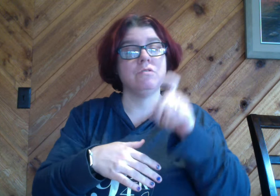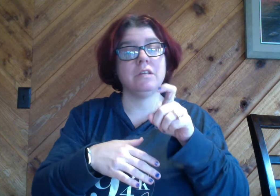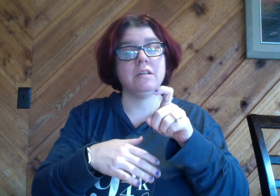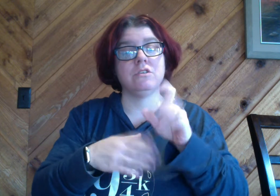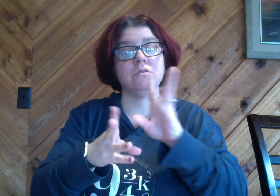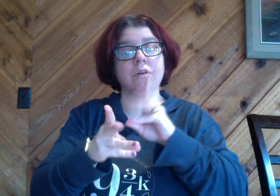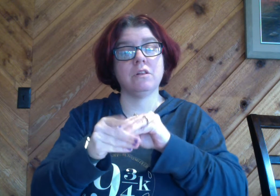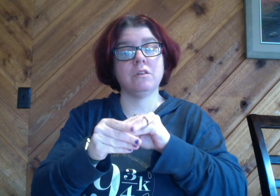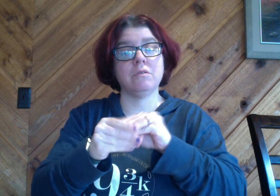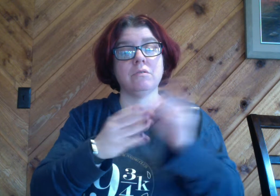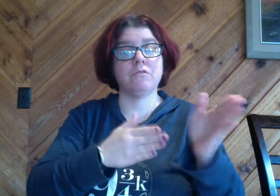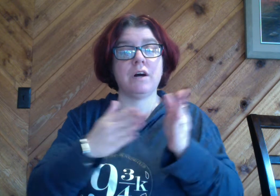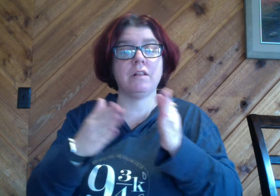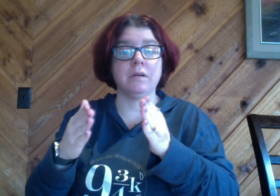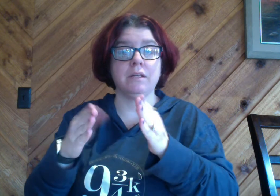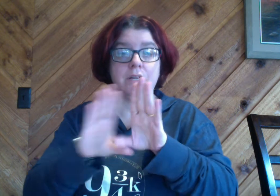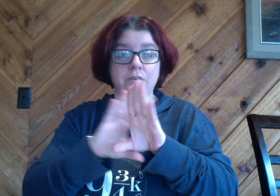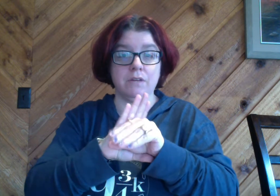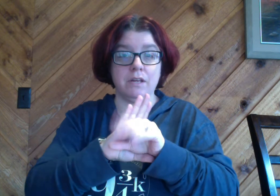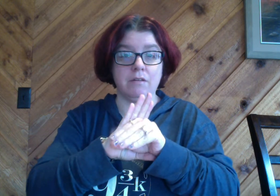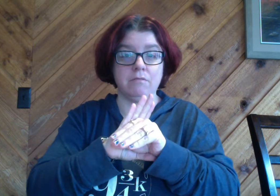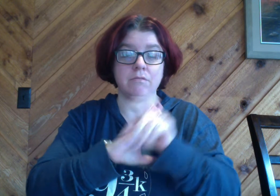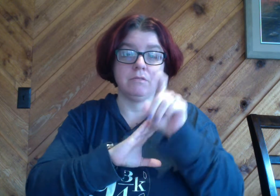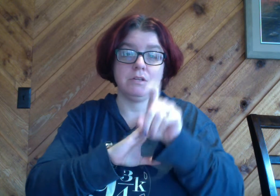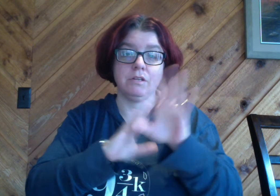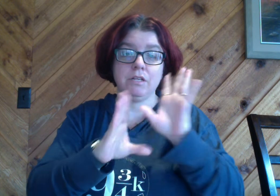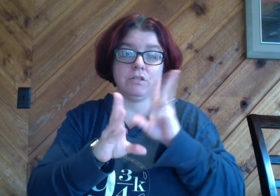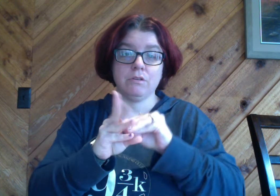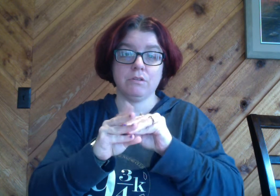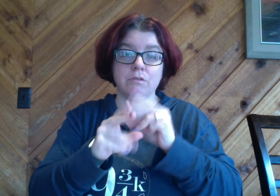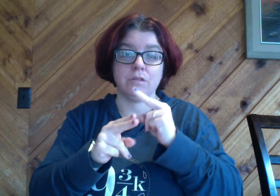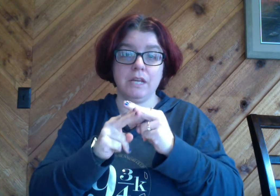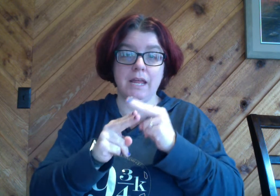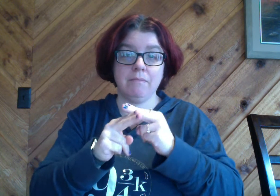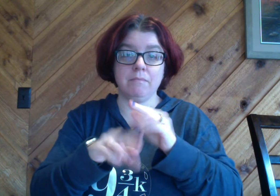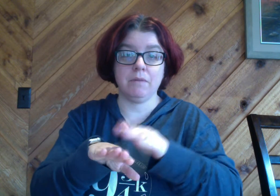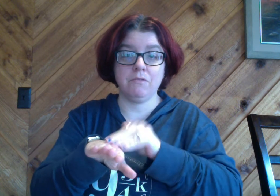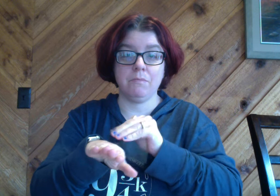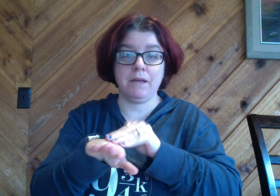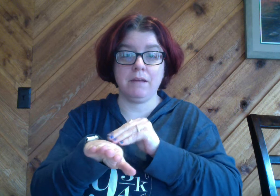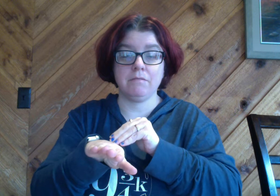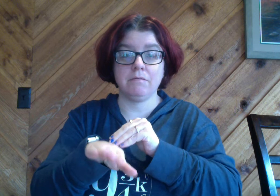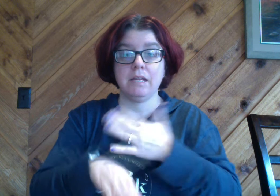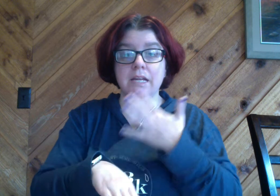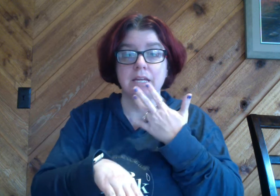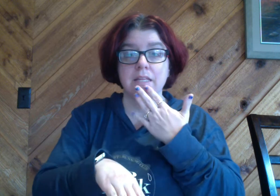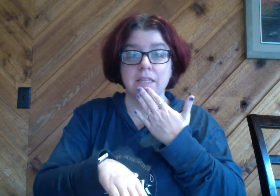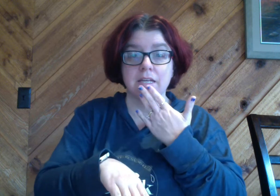need to include the following in your video. You need to include the name of your pet, the